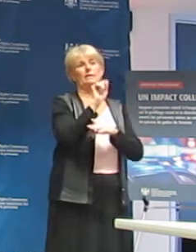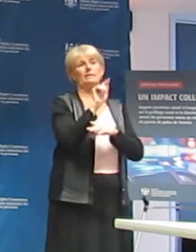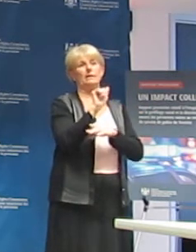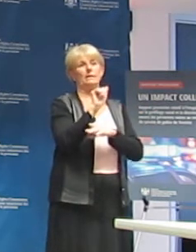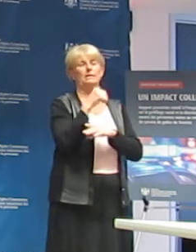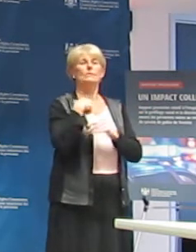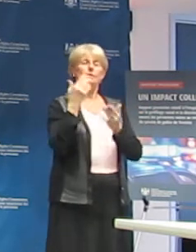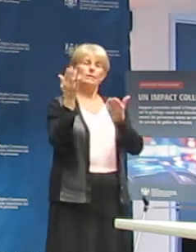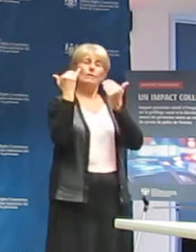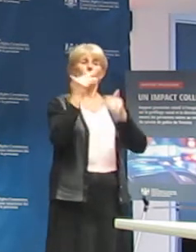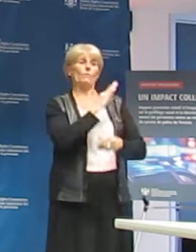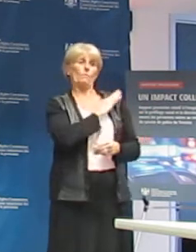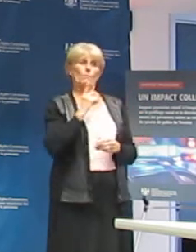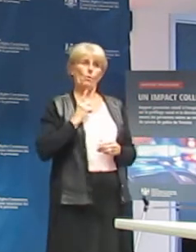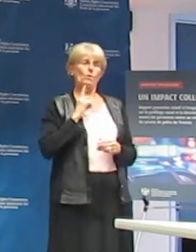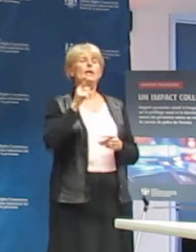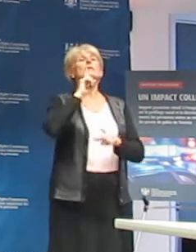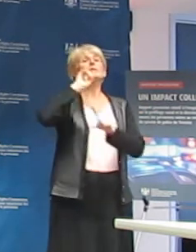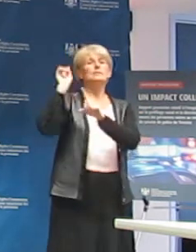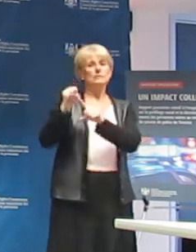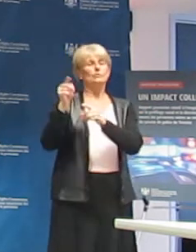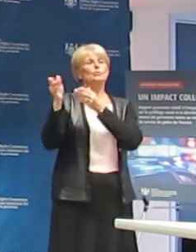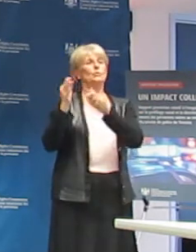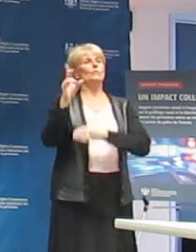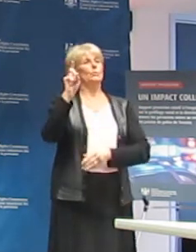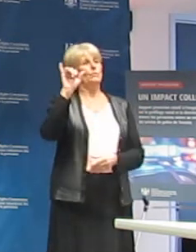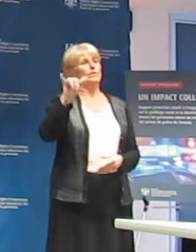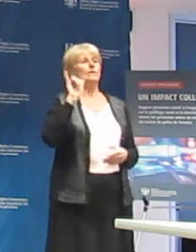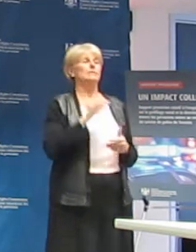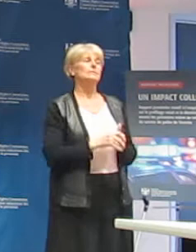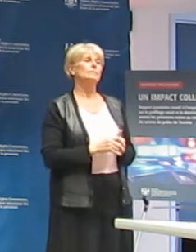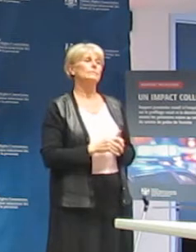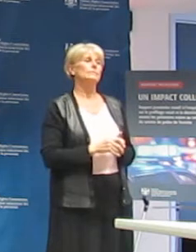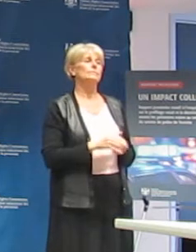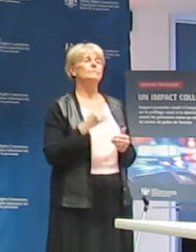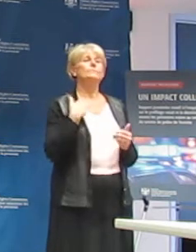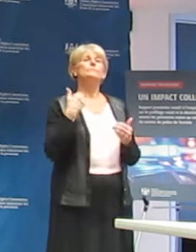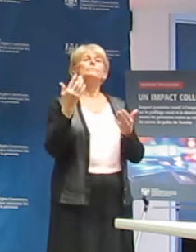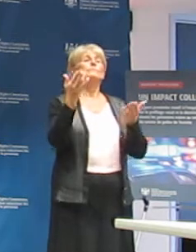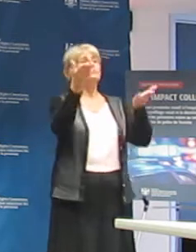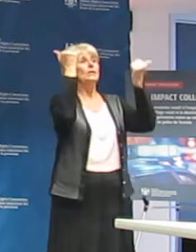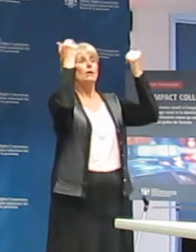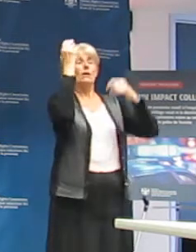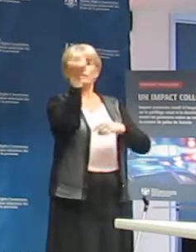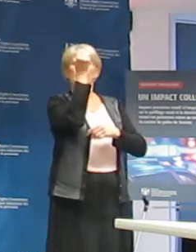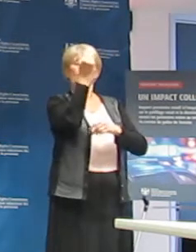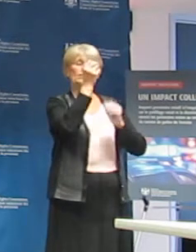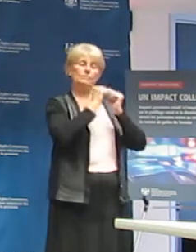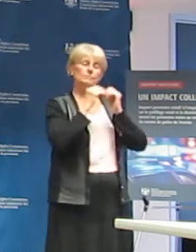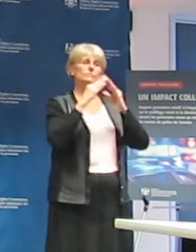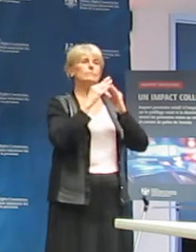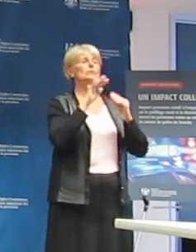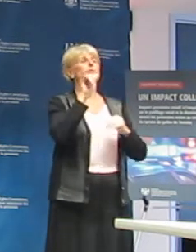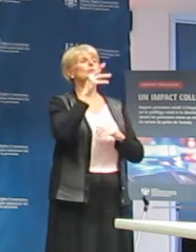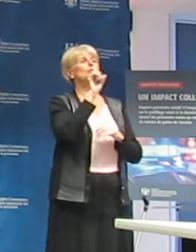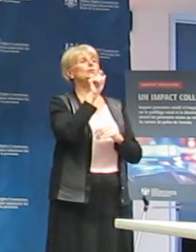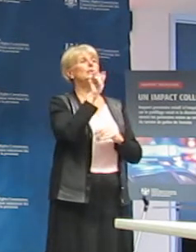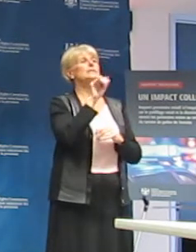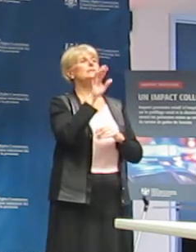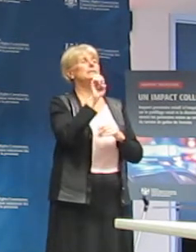we're calling on the board to mandate the service to do that. We're calling on Ontario to implement Justice